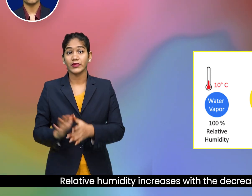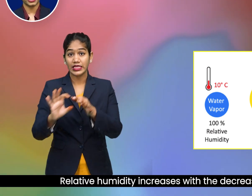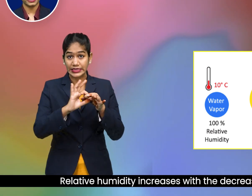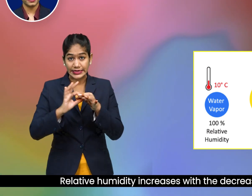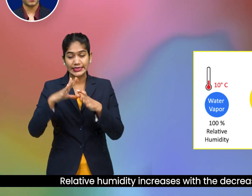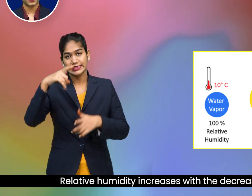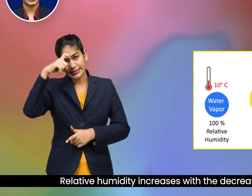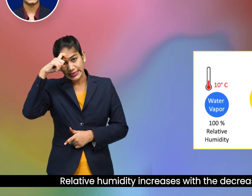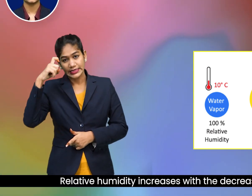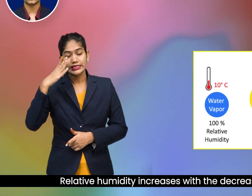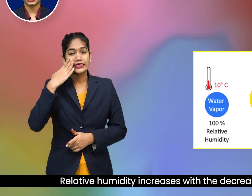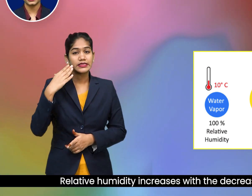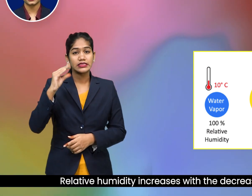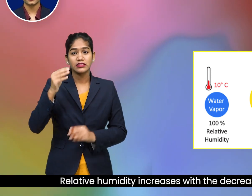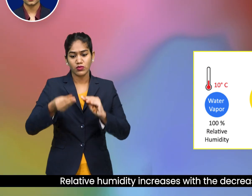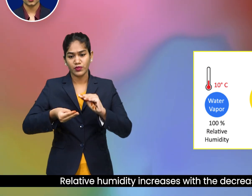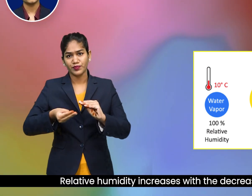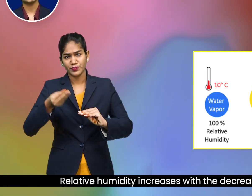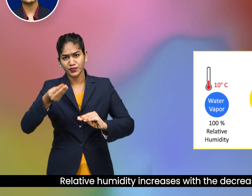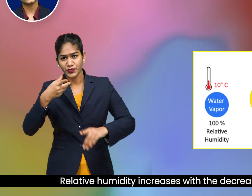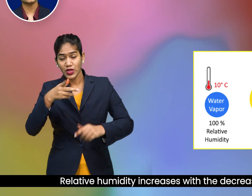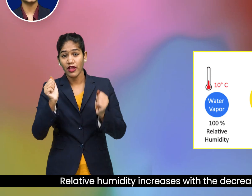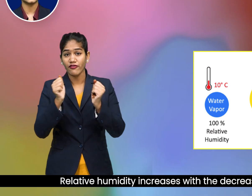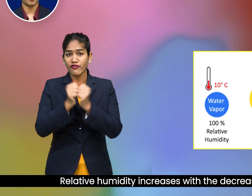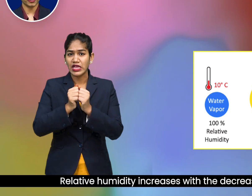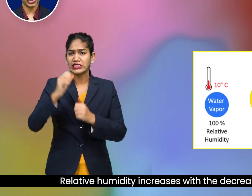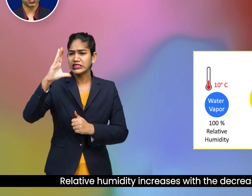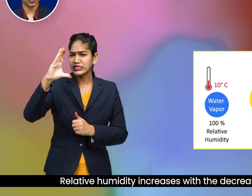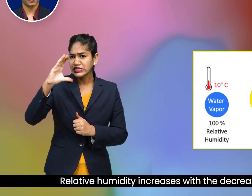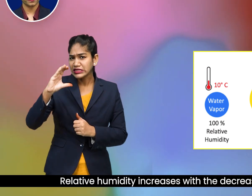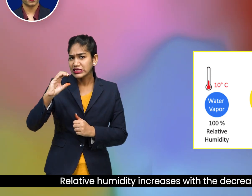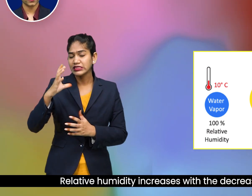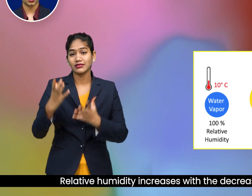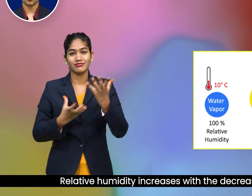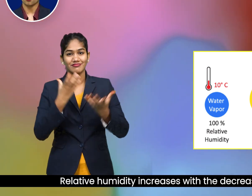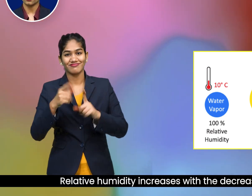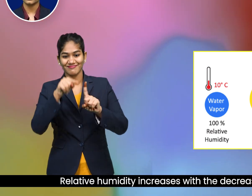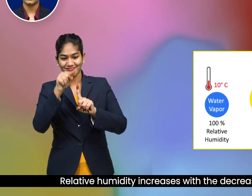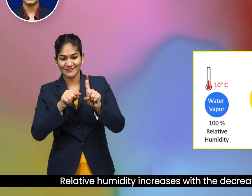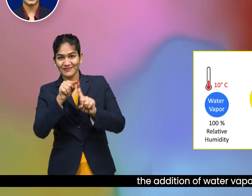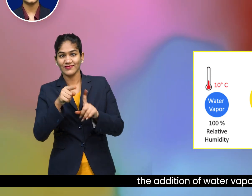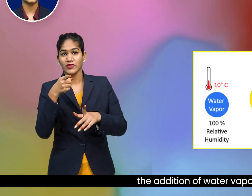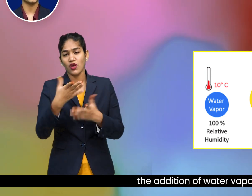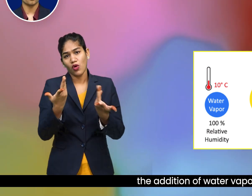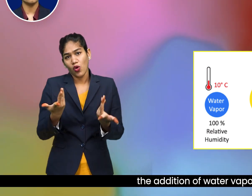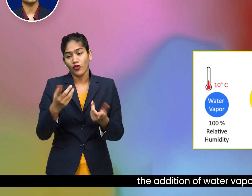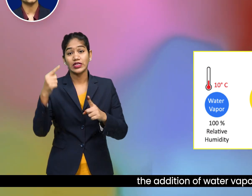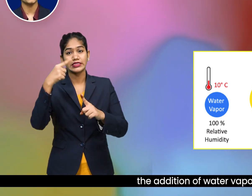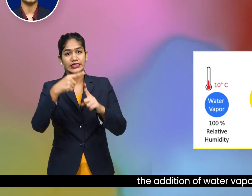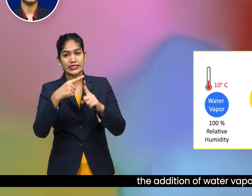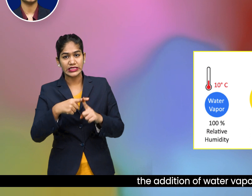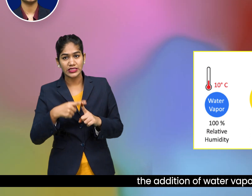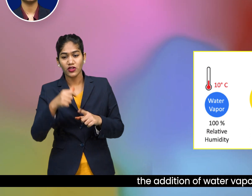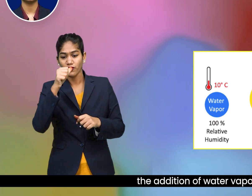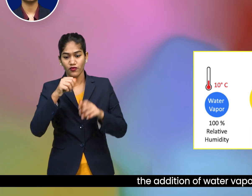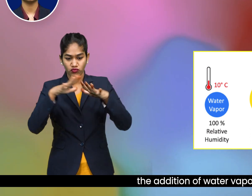Relative humidity increases with the decrease in temperature or the addition of water